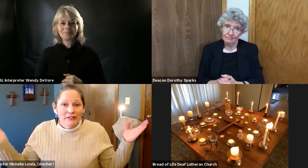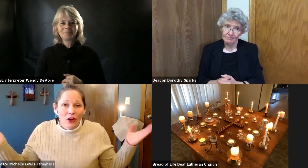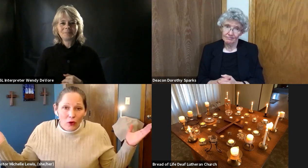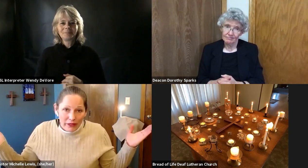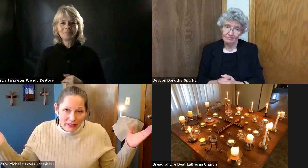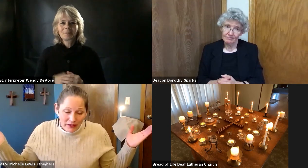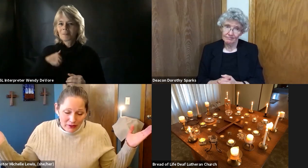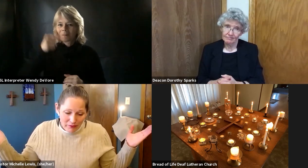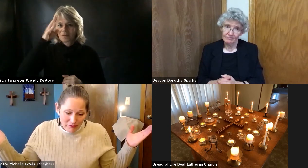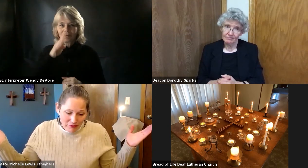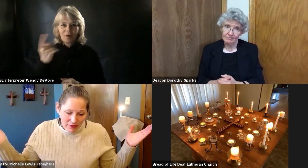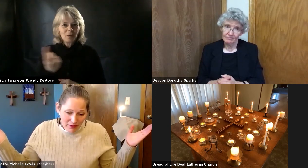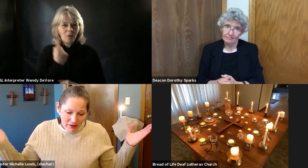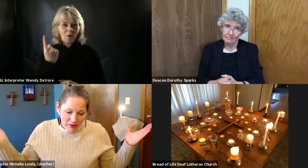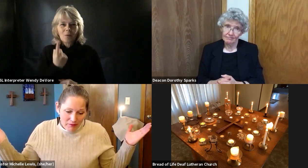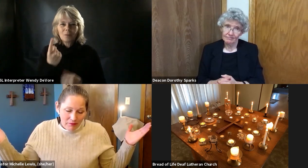God is always near.